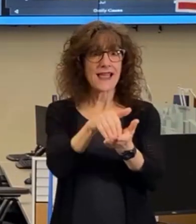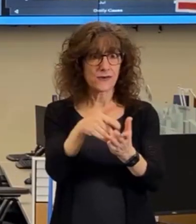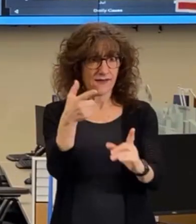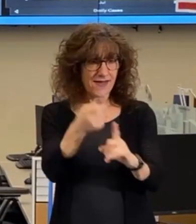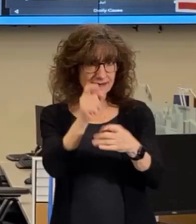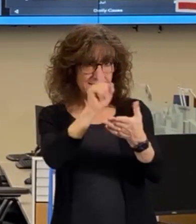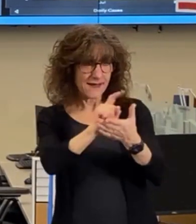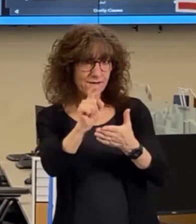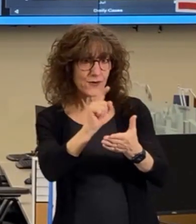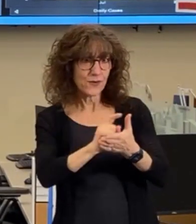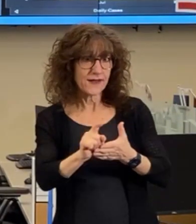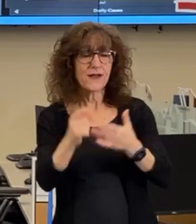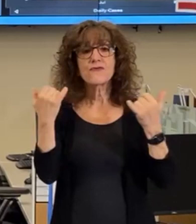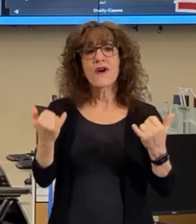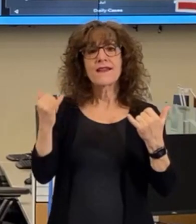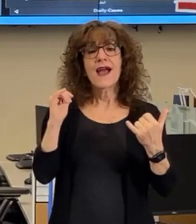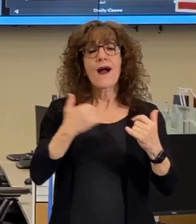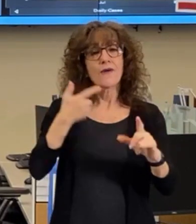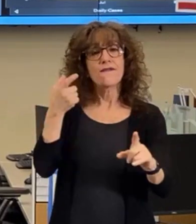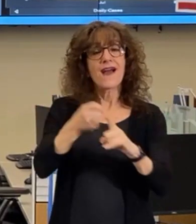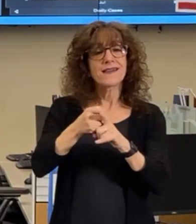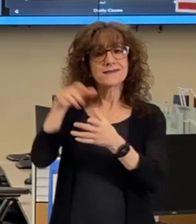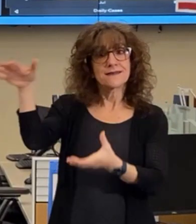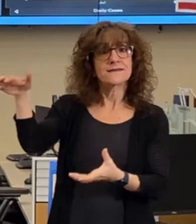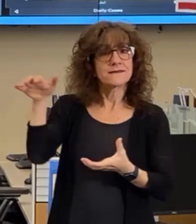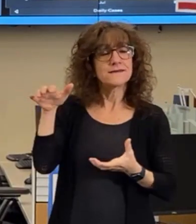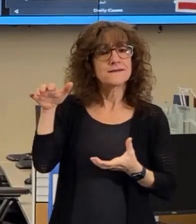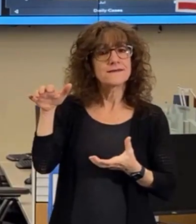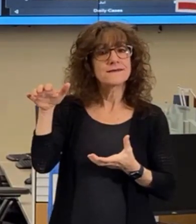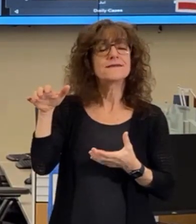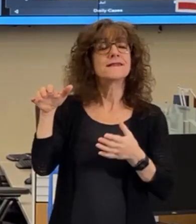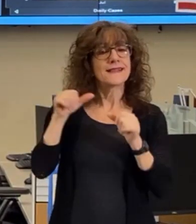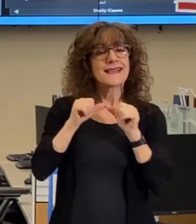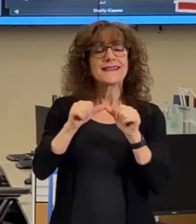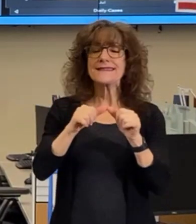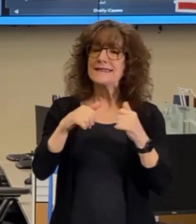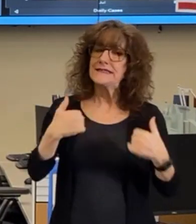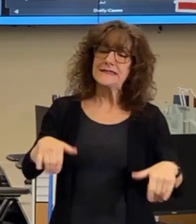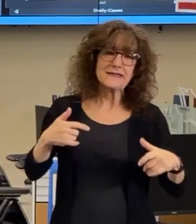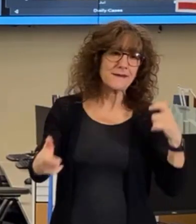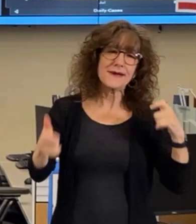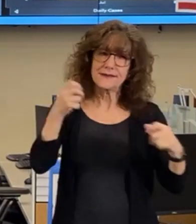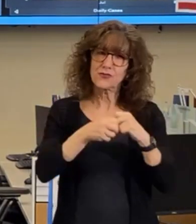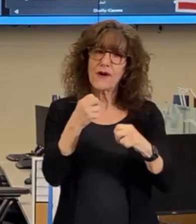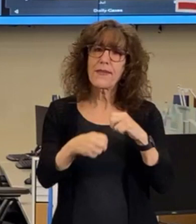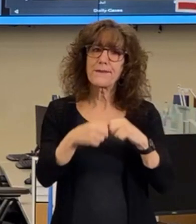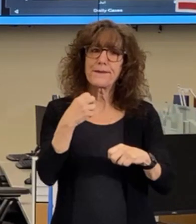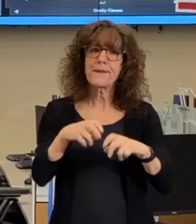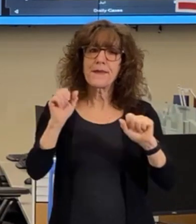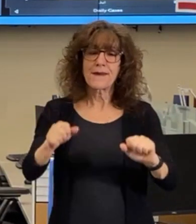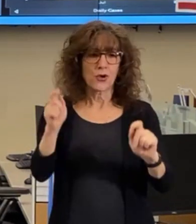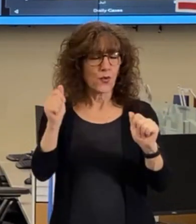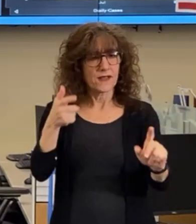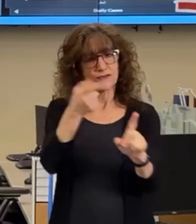vaccines per week, right now our vaccine supply continues to be our biggest limiting factor in being able to